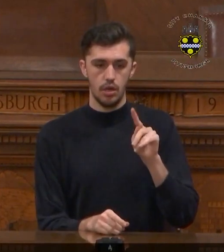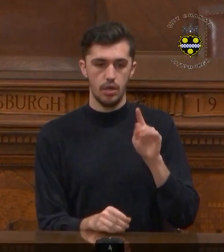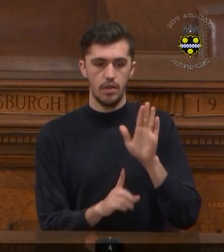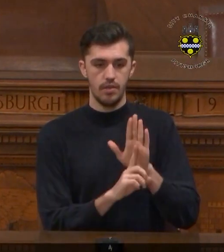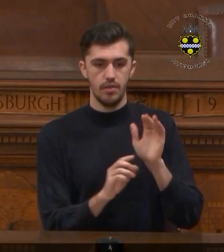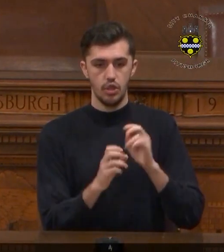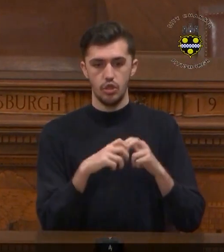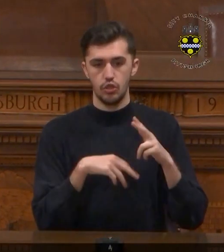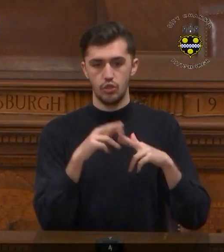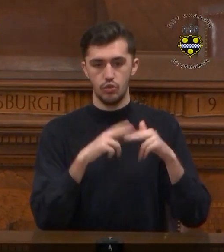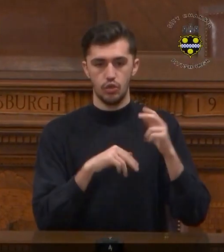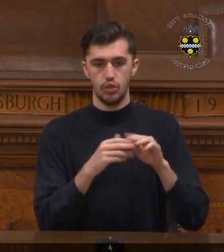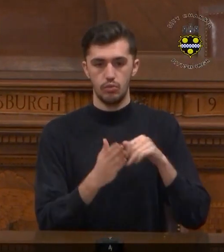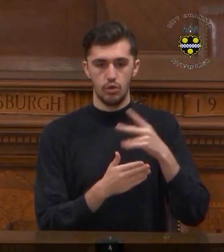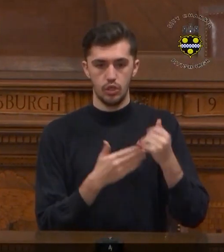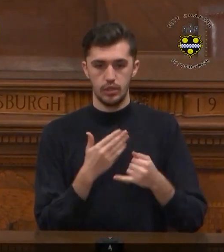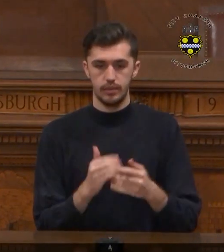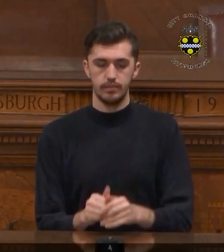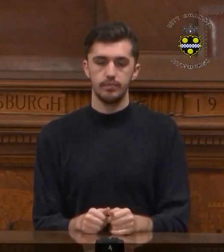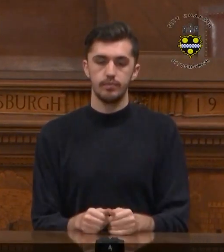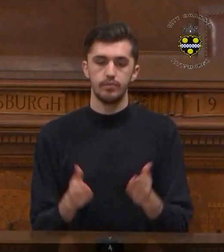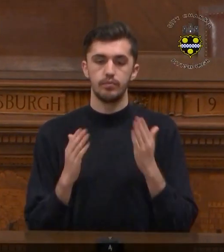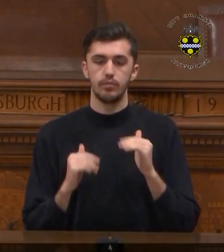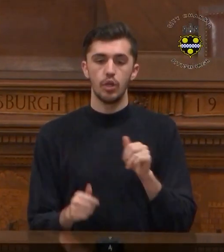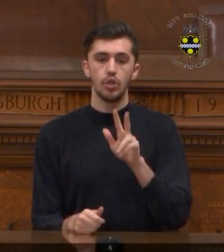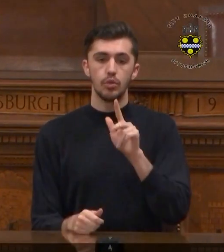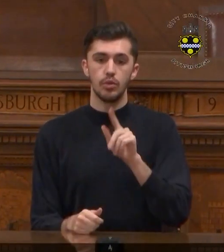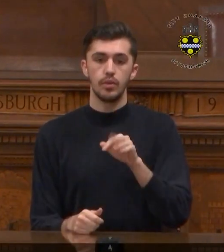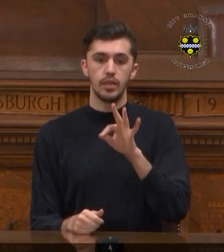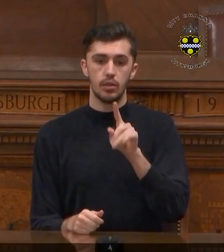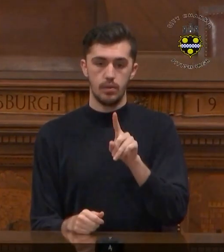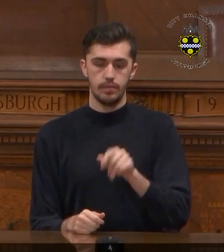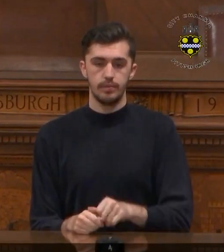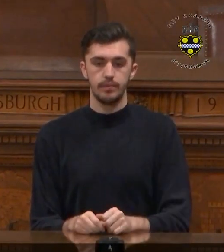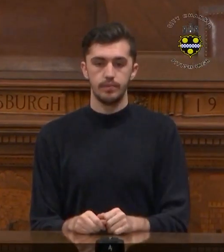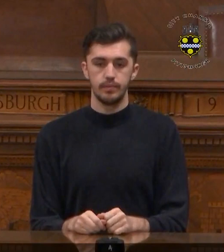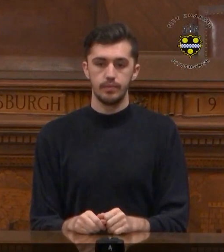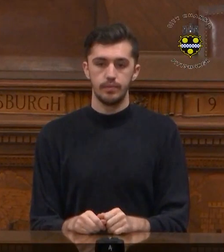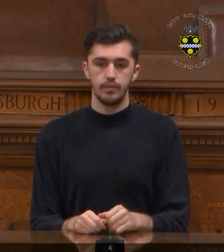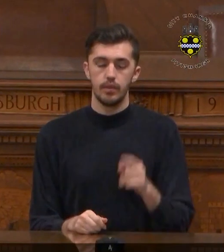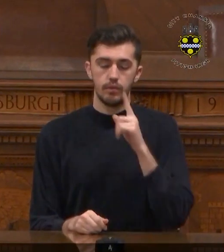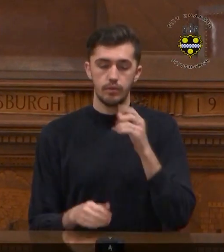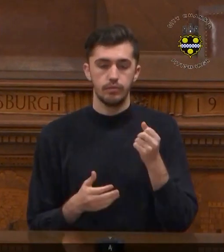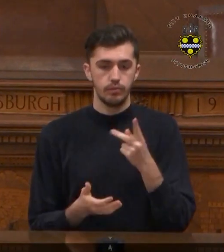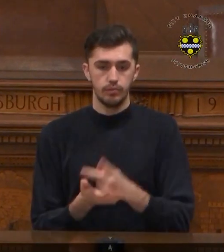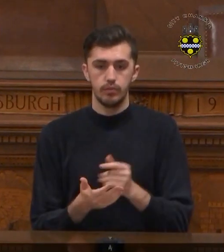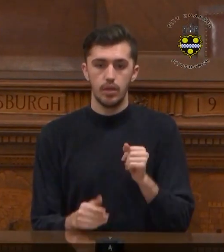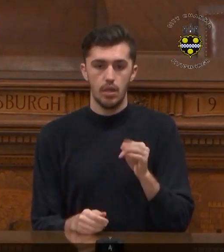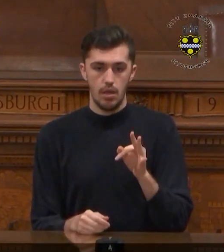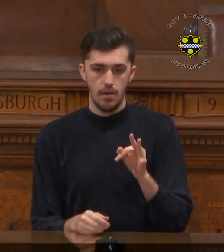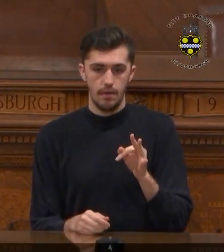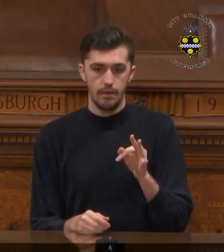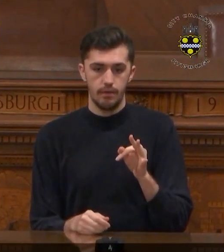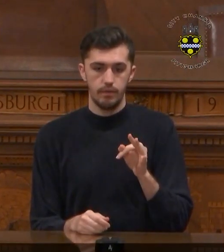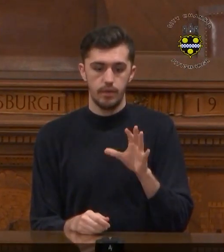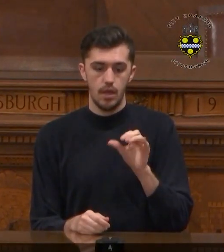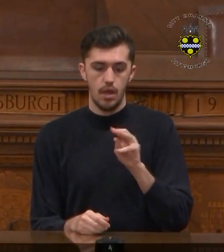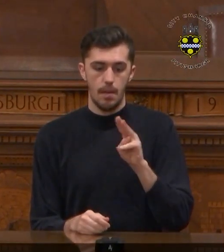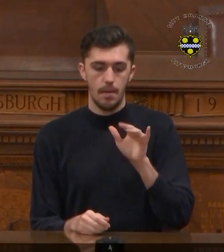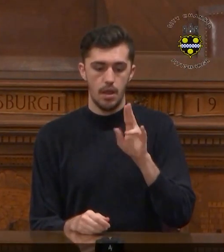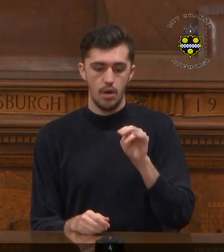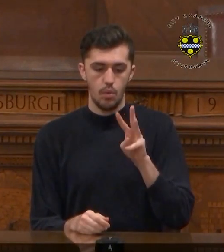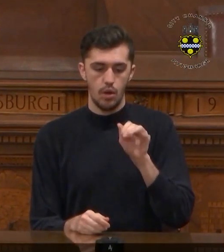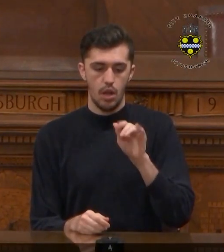Bill 2391, resolution authorizing the acceptance by the City of Pittsburgh to the Commonwealth of